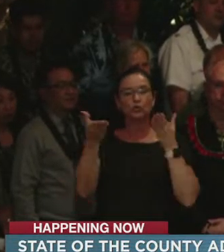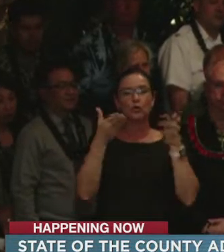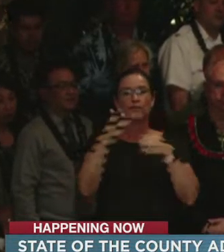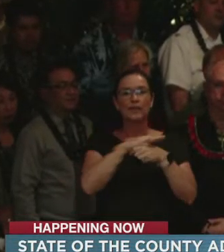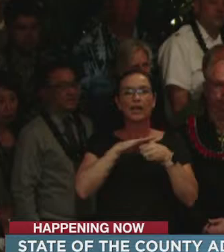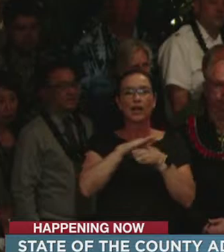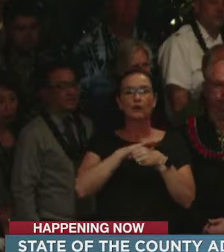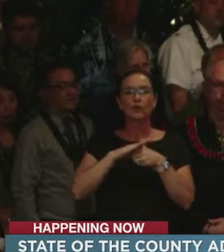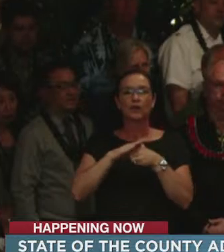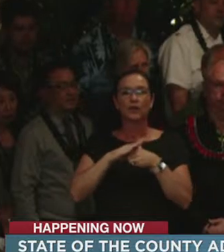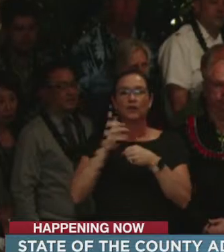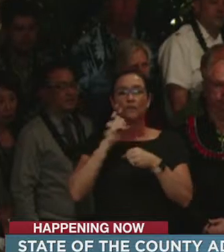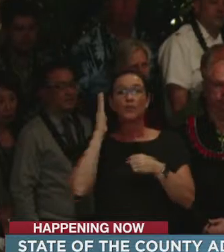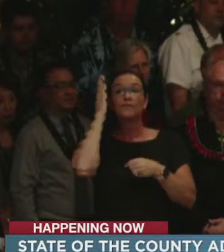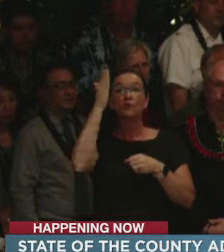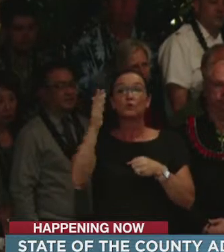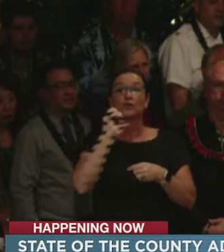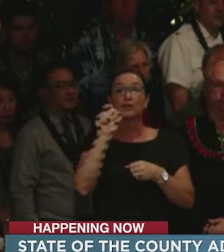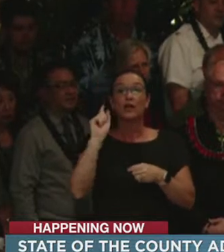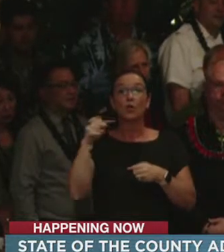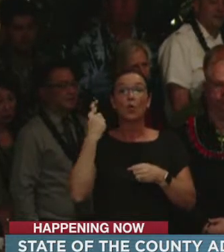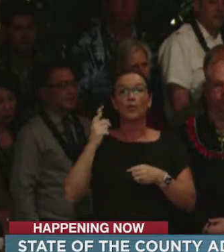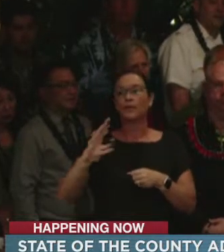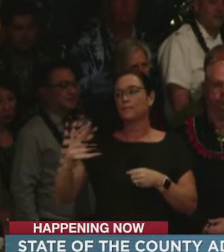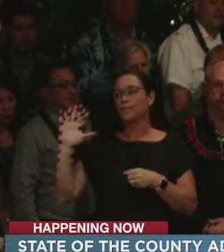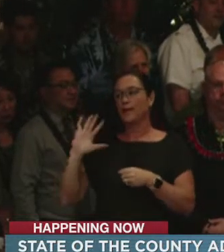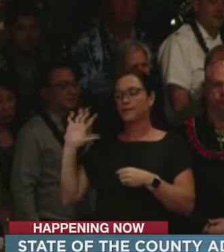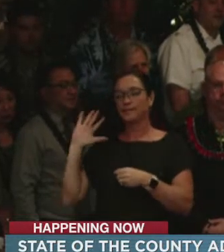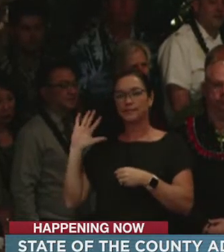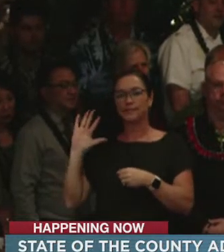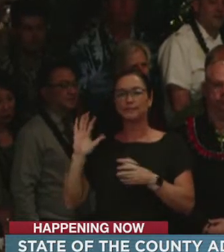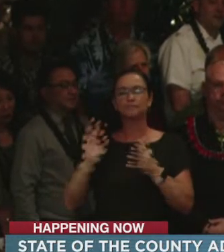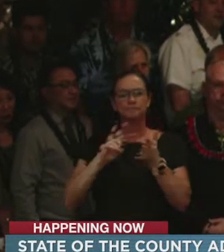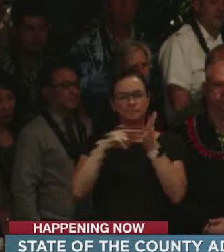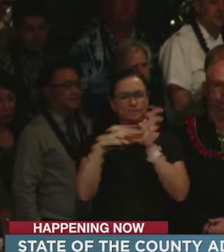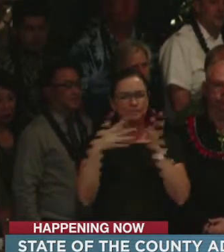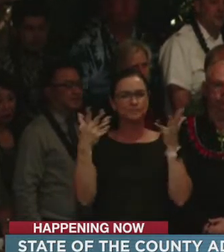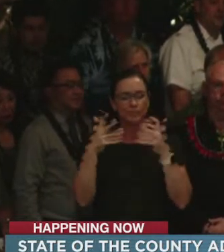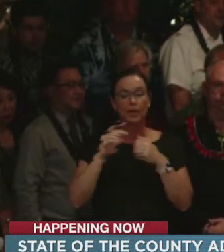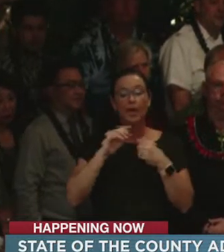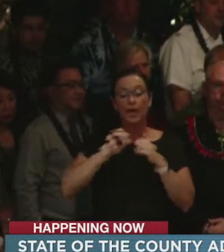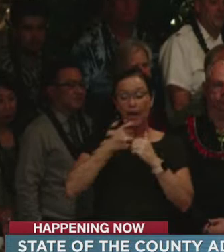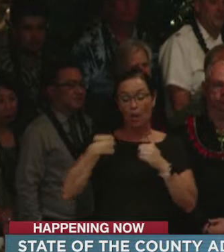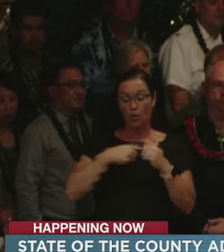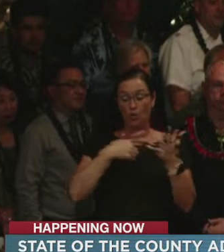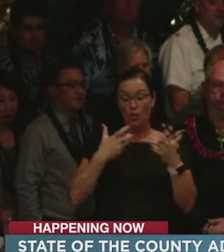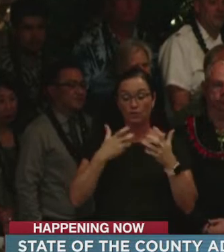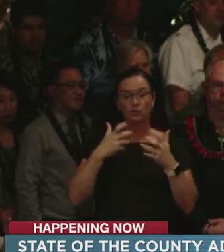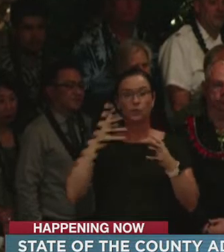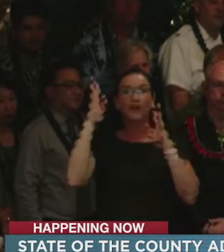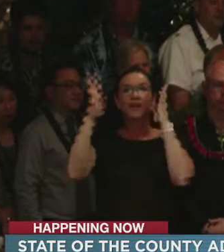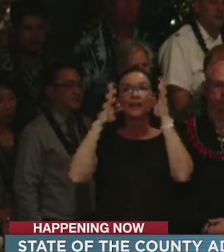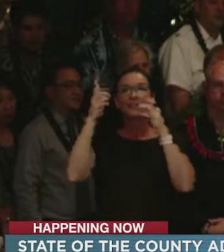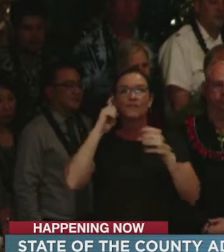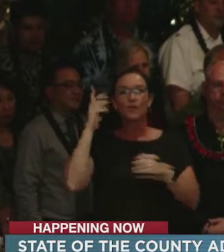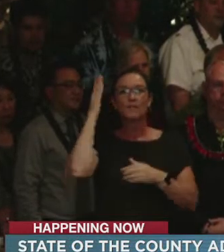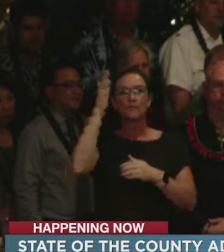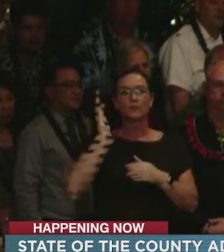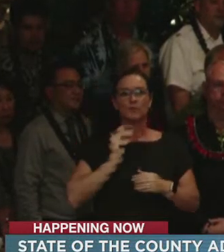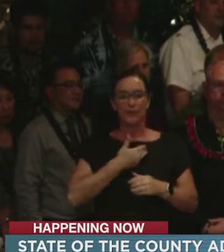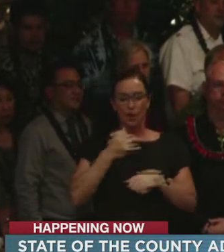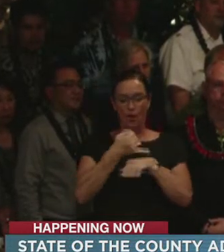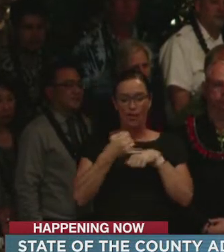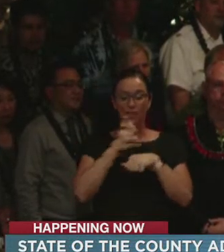of the future and not just the past. In other words, it's how we plan to innovate for the future of our island,